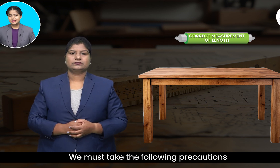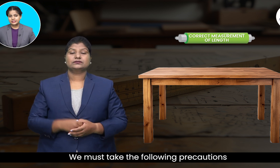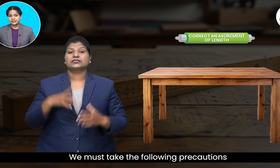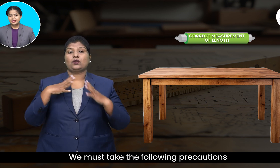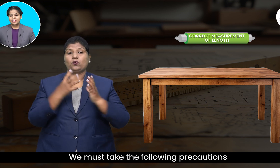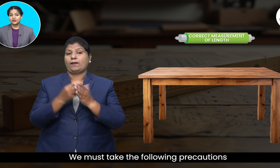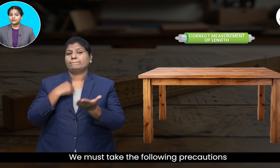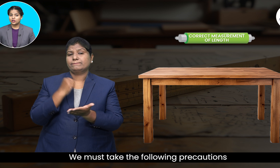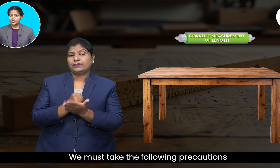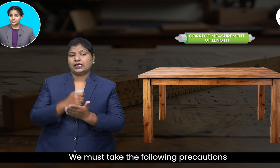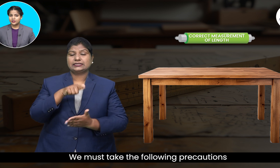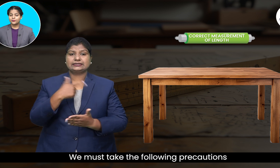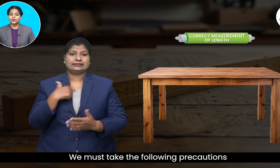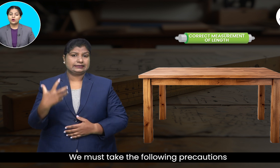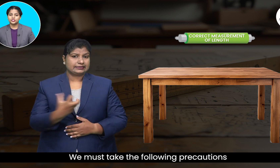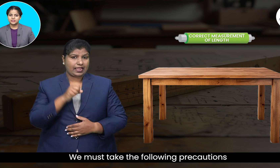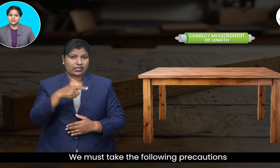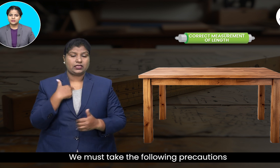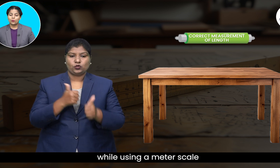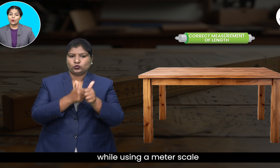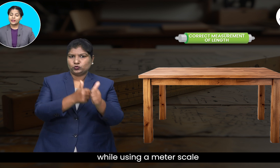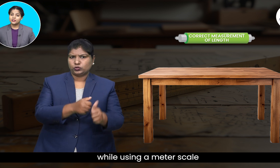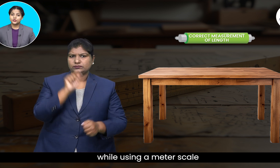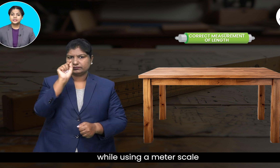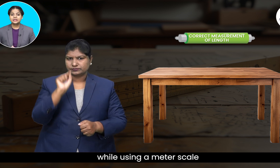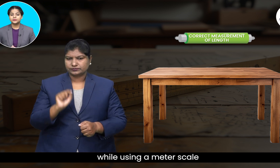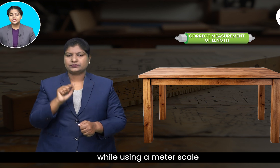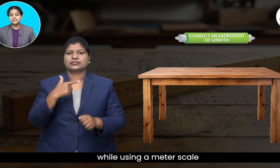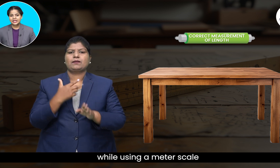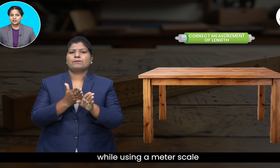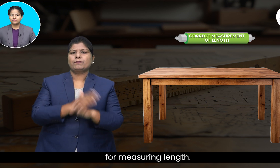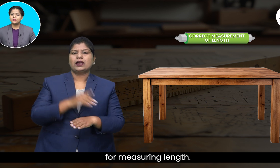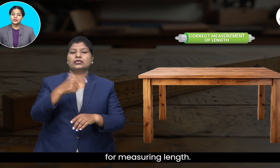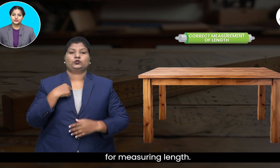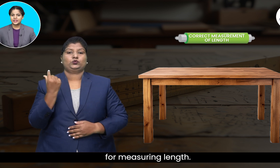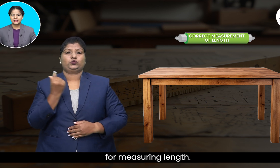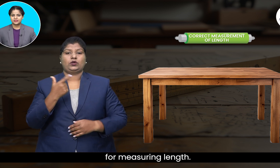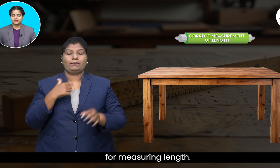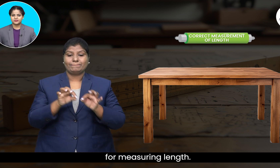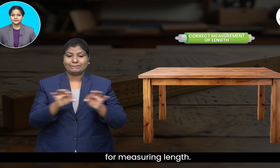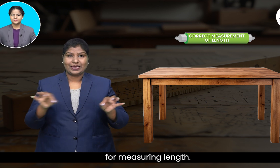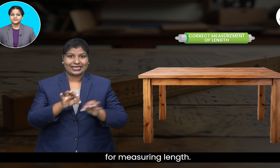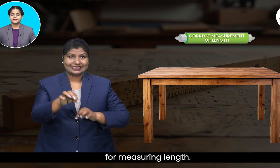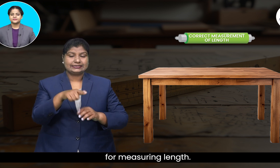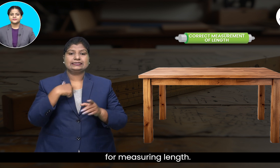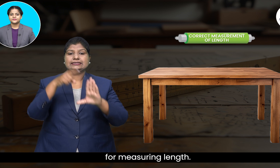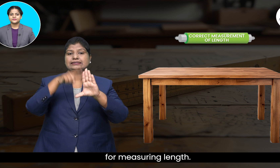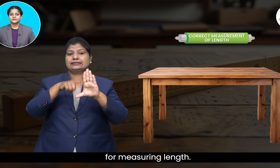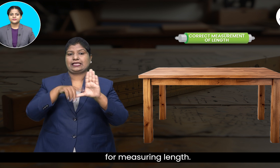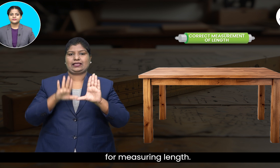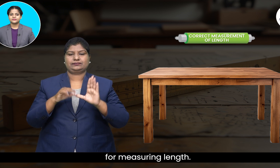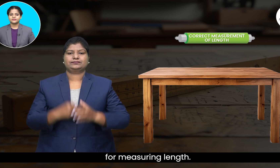We must take the following precautions while using a meter scale for measuring length.